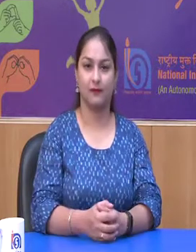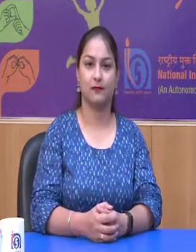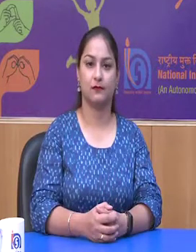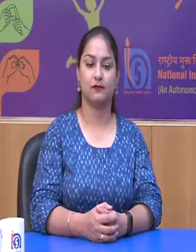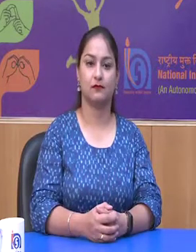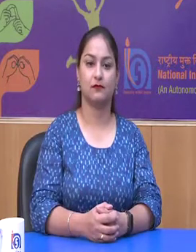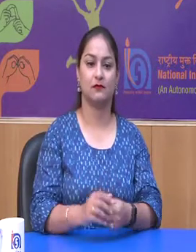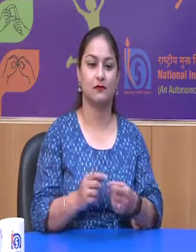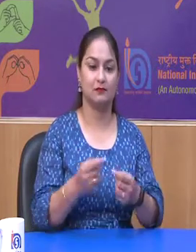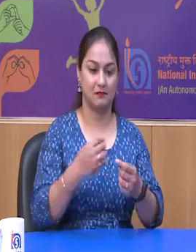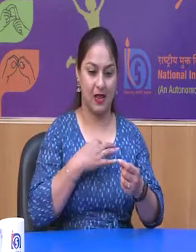jute,